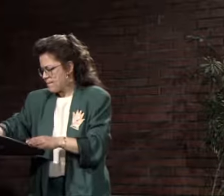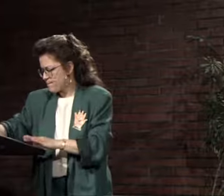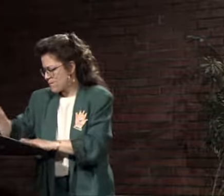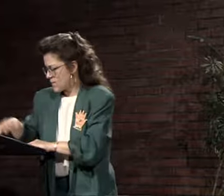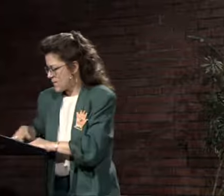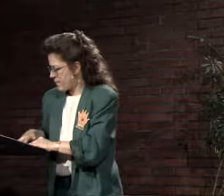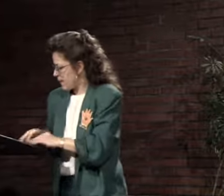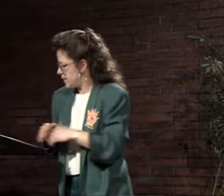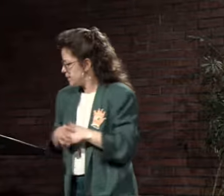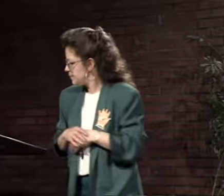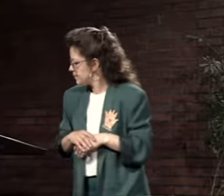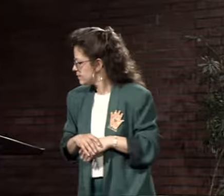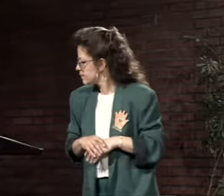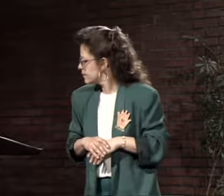Let's see. Okay.